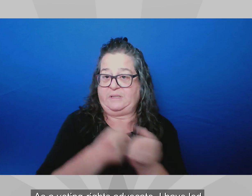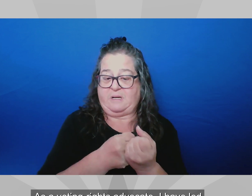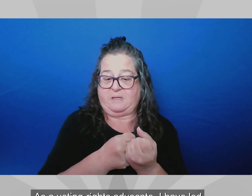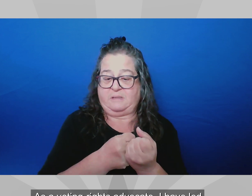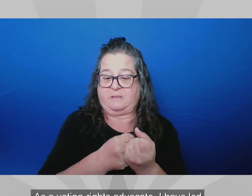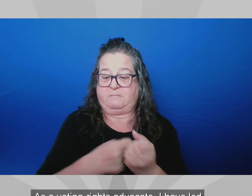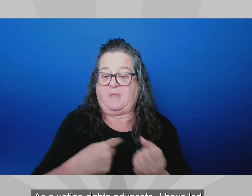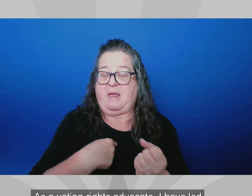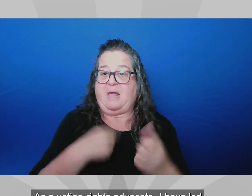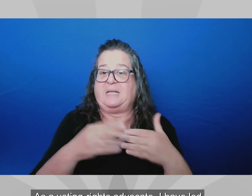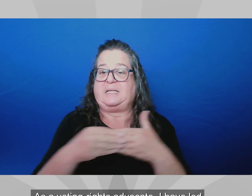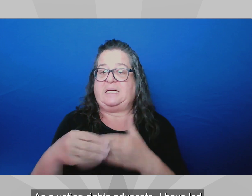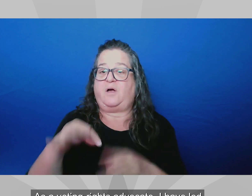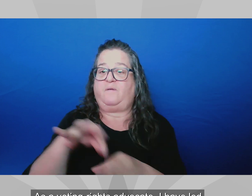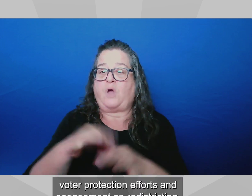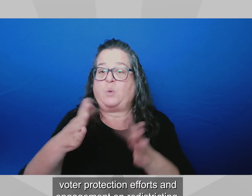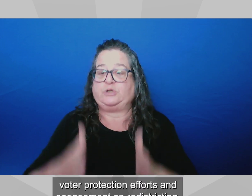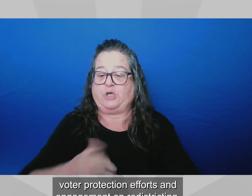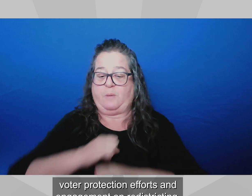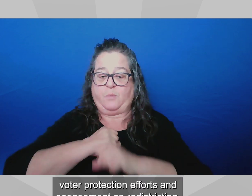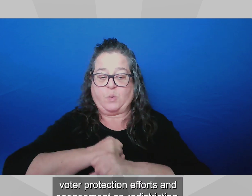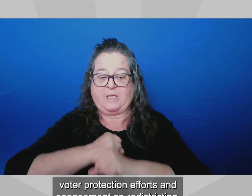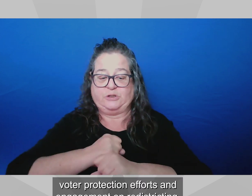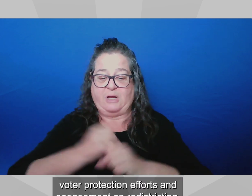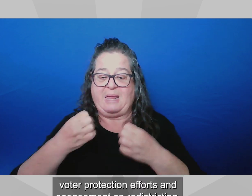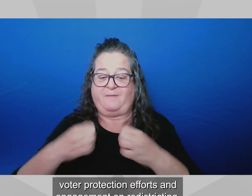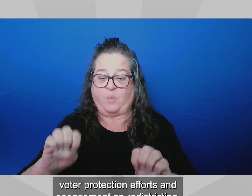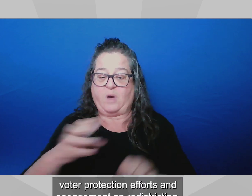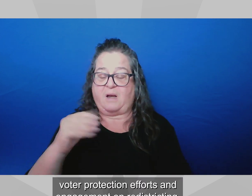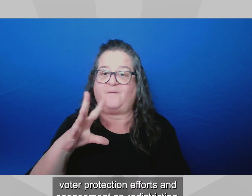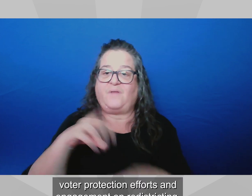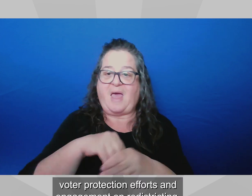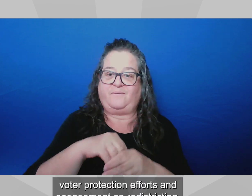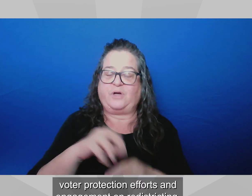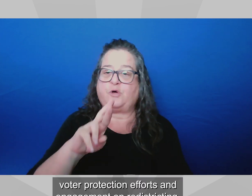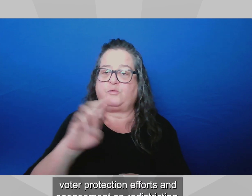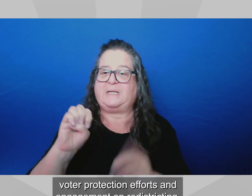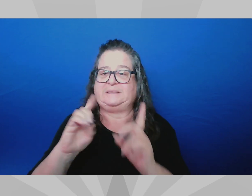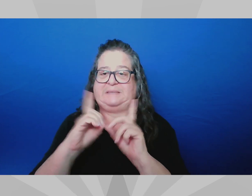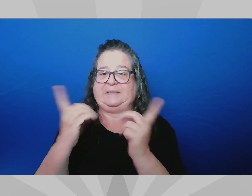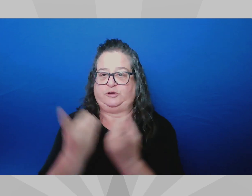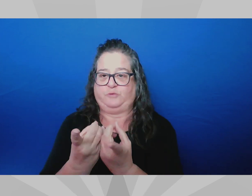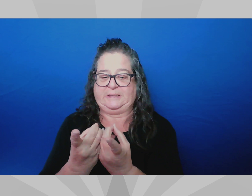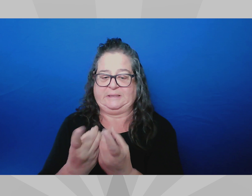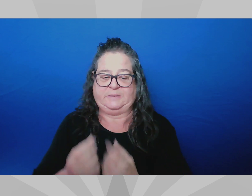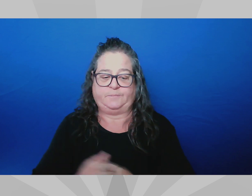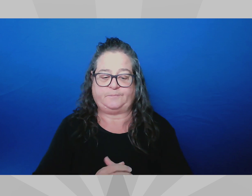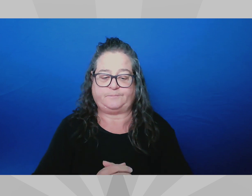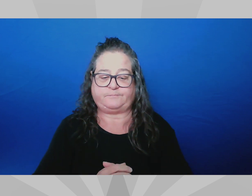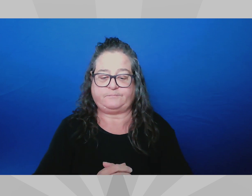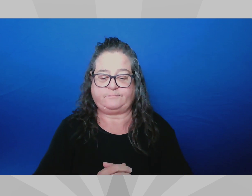As a voting rights advocate, I have led voter protection efforts and engagement on redistricting.